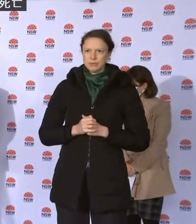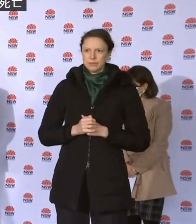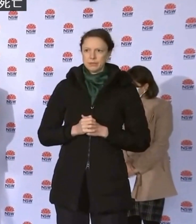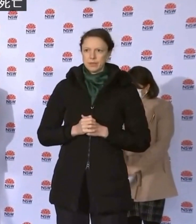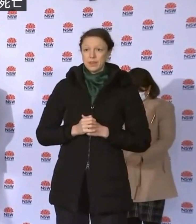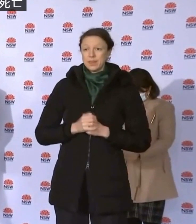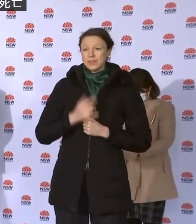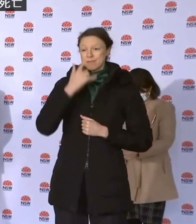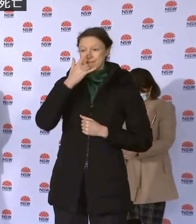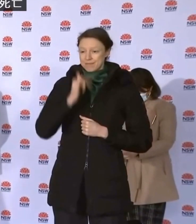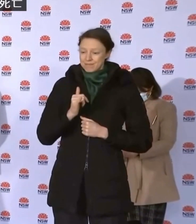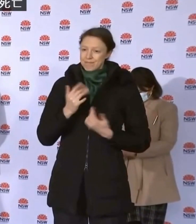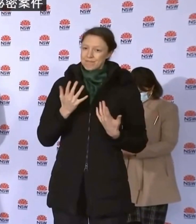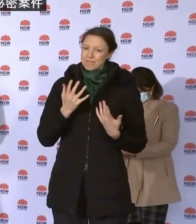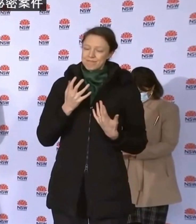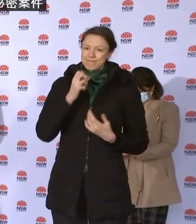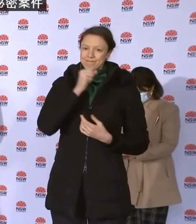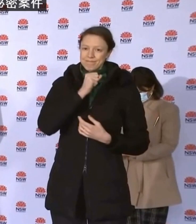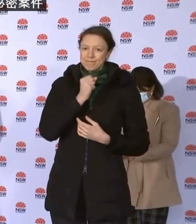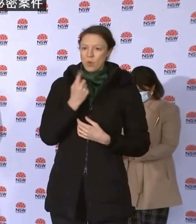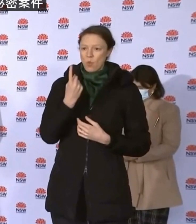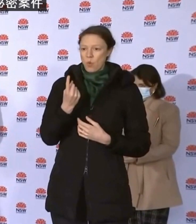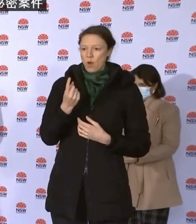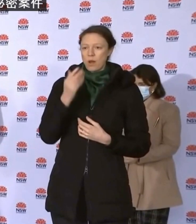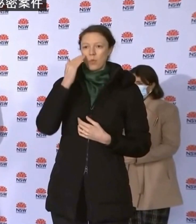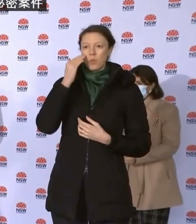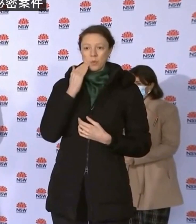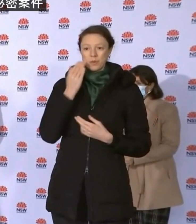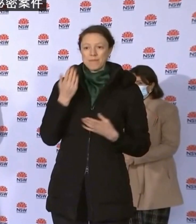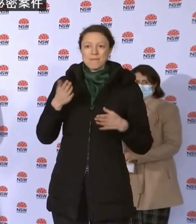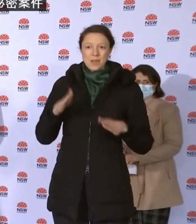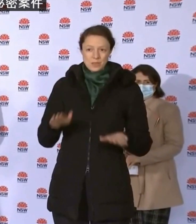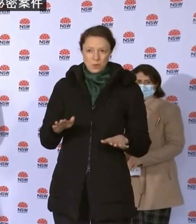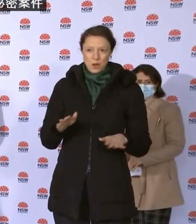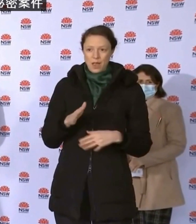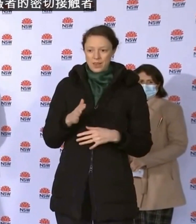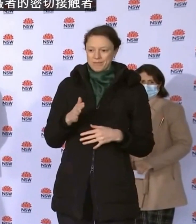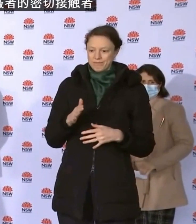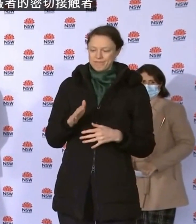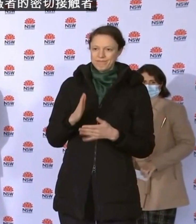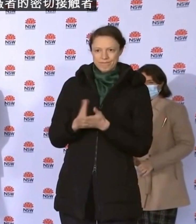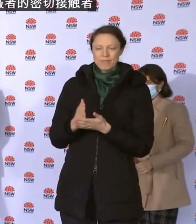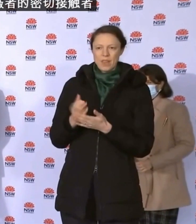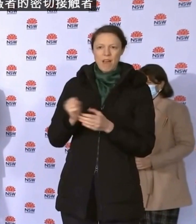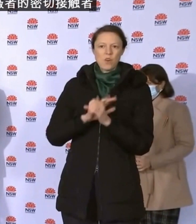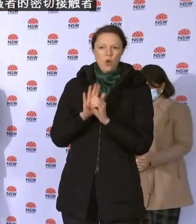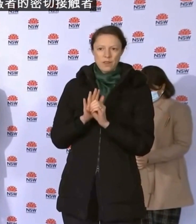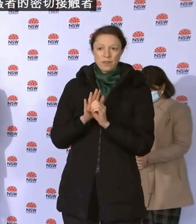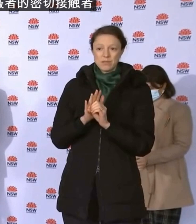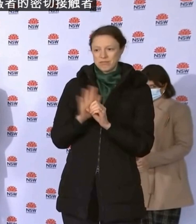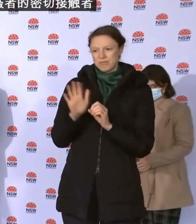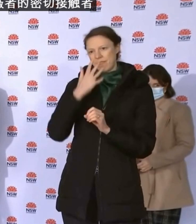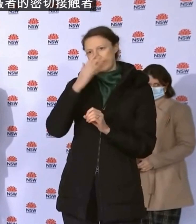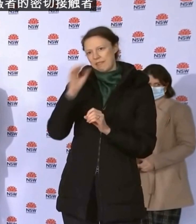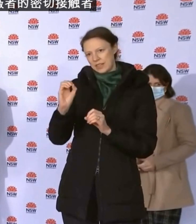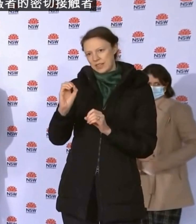Tragically, there has been a death of a woman in her 50s who was confirmed COVID case. She was a resident in southwestern Sydney and